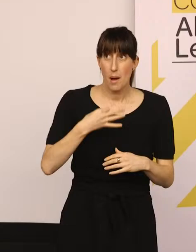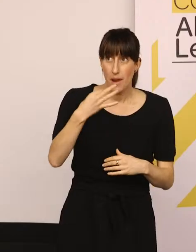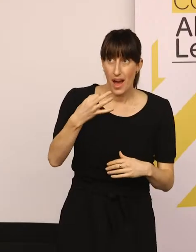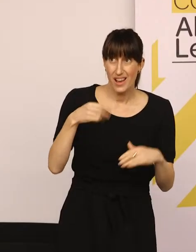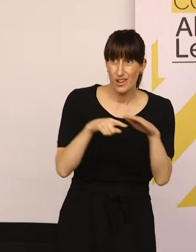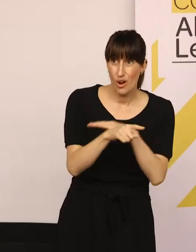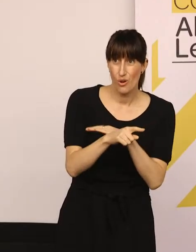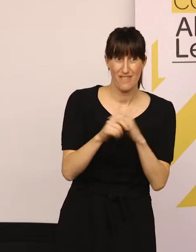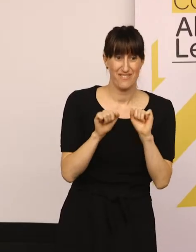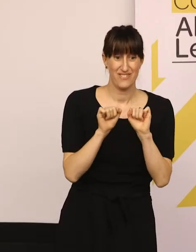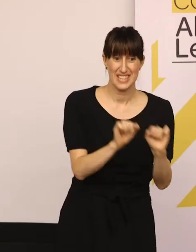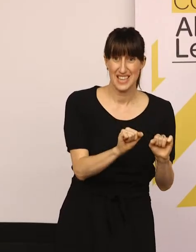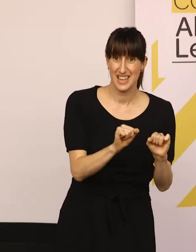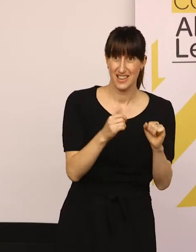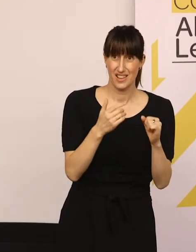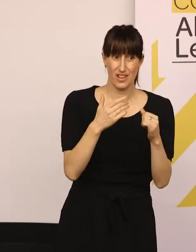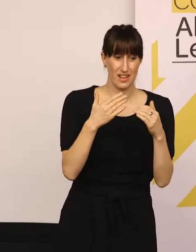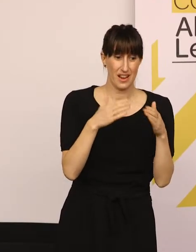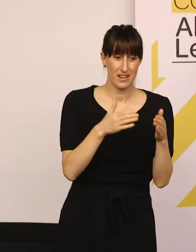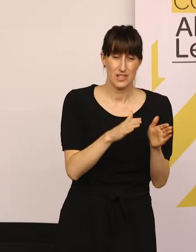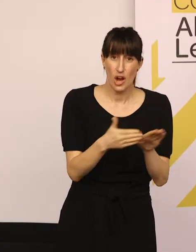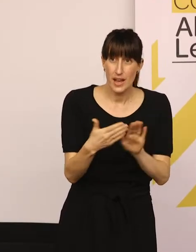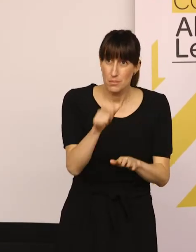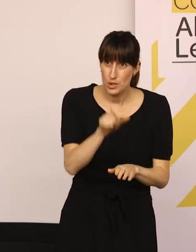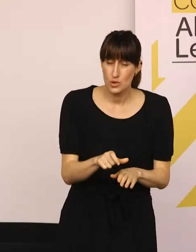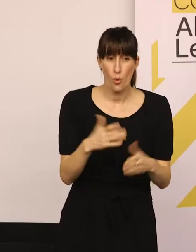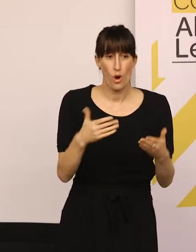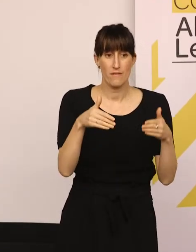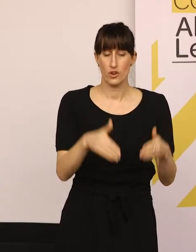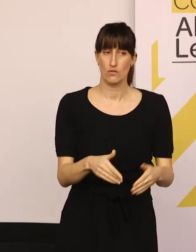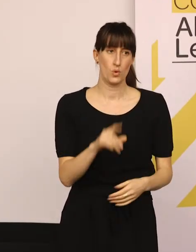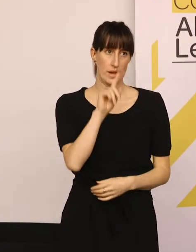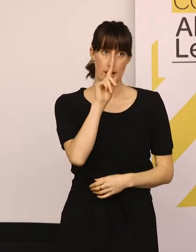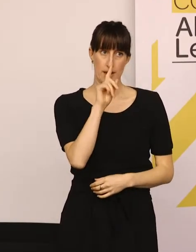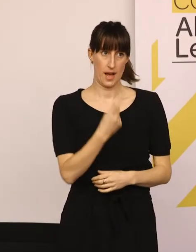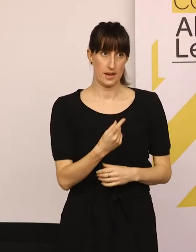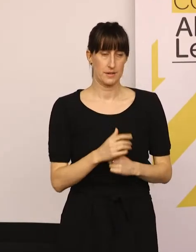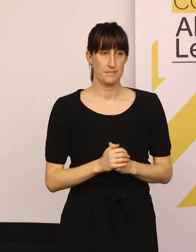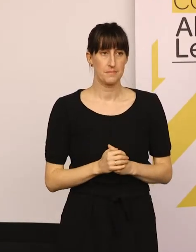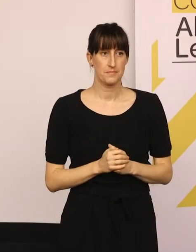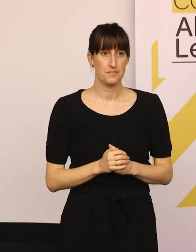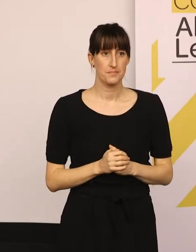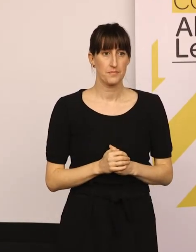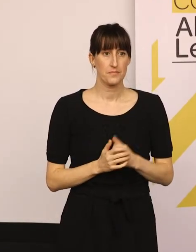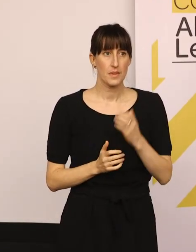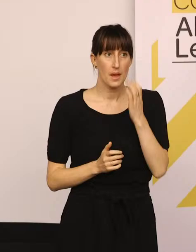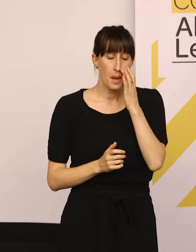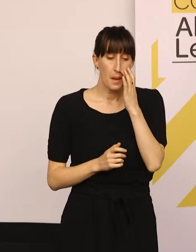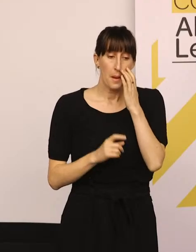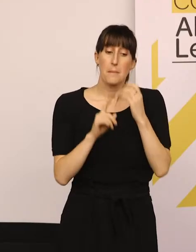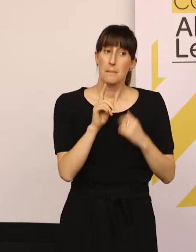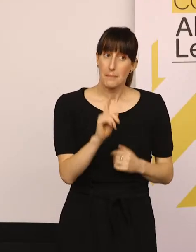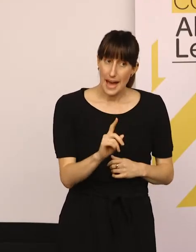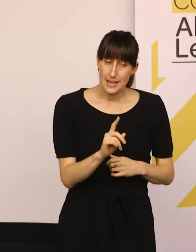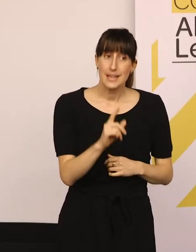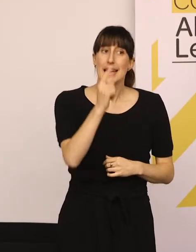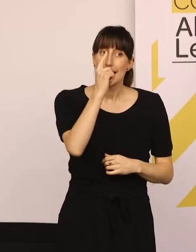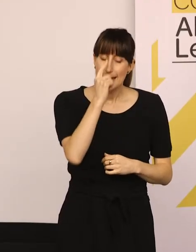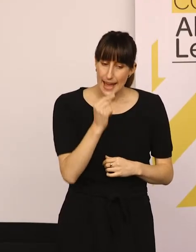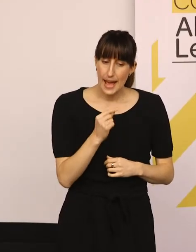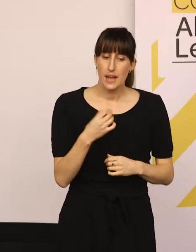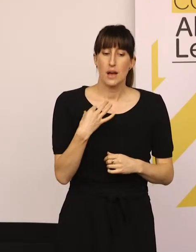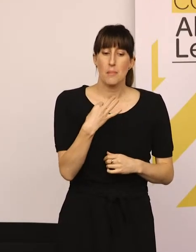tangihanga. Let me go on. They will still be able to apply for compassionate leave to be with a small group of loved